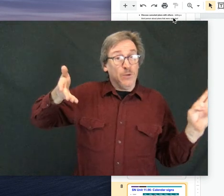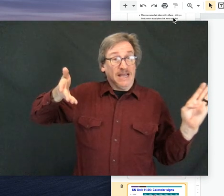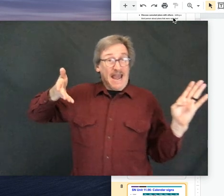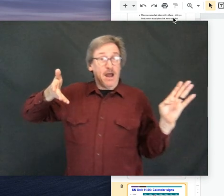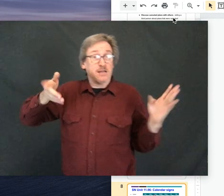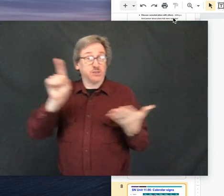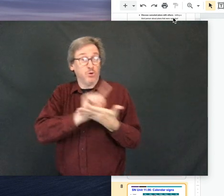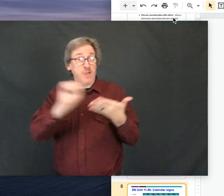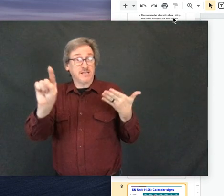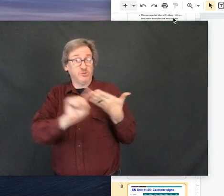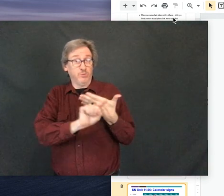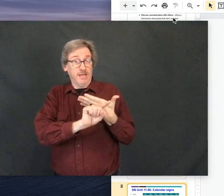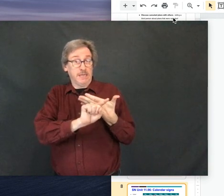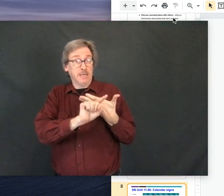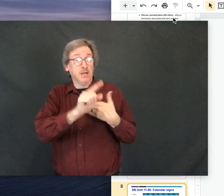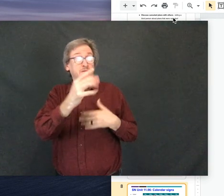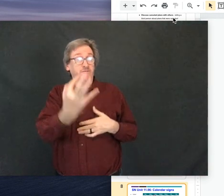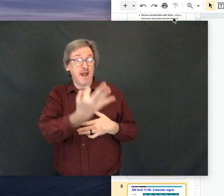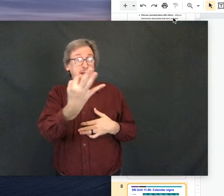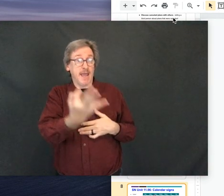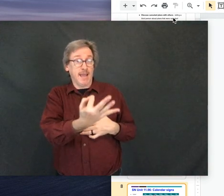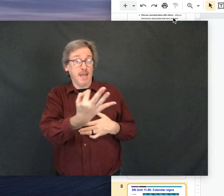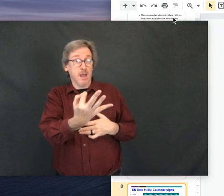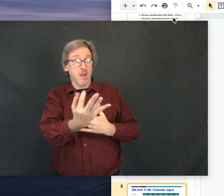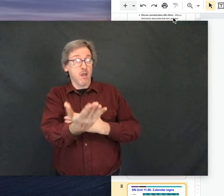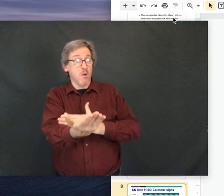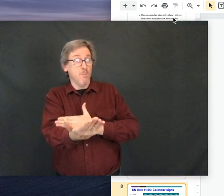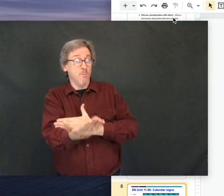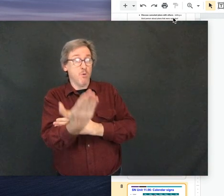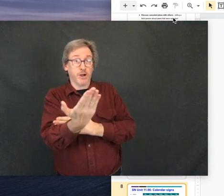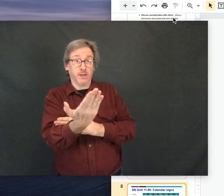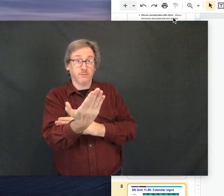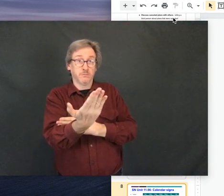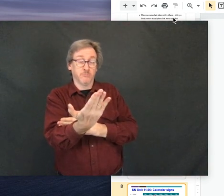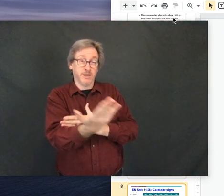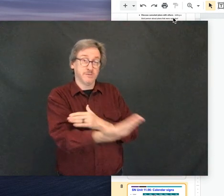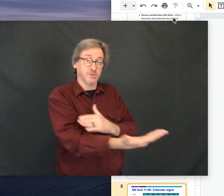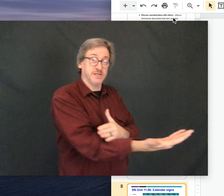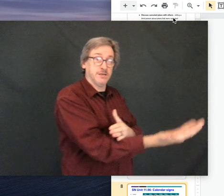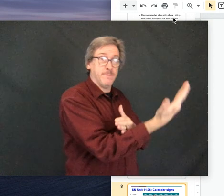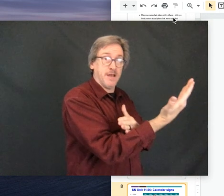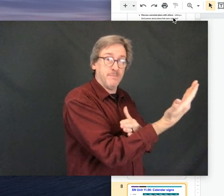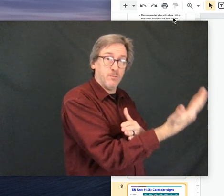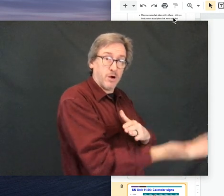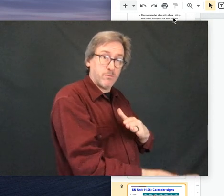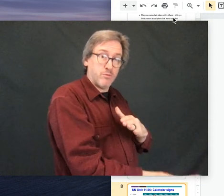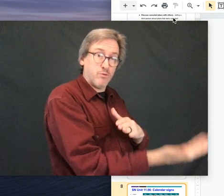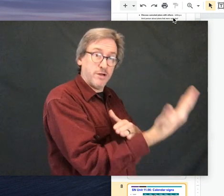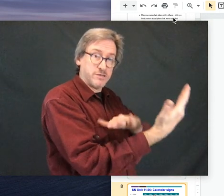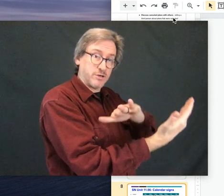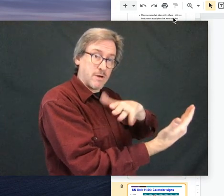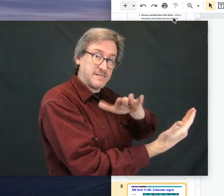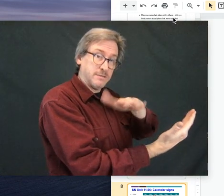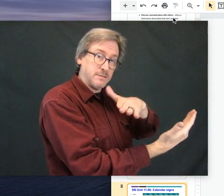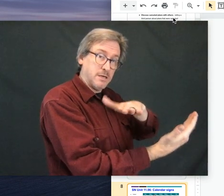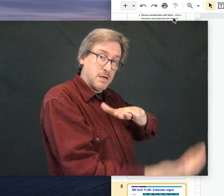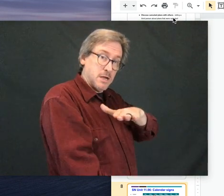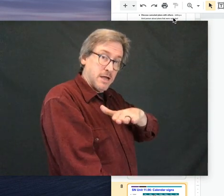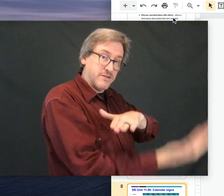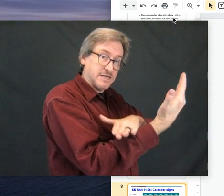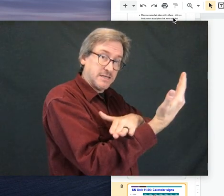Then we can add on. So next week, Friday morning, right? So the sun coming up in the morning. Here's the